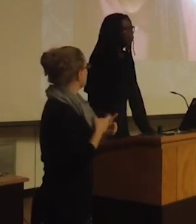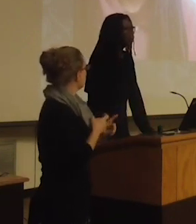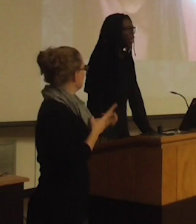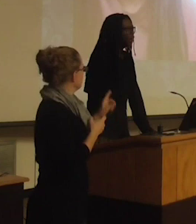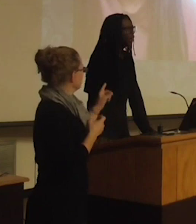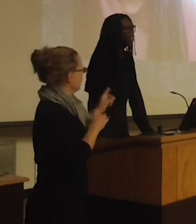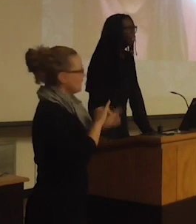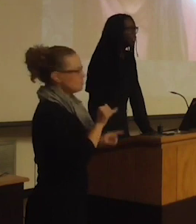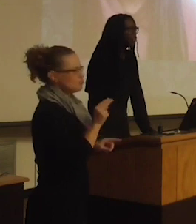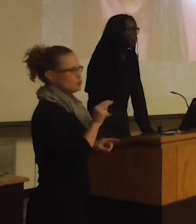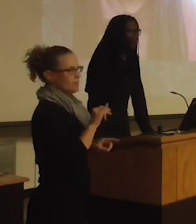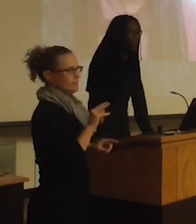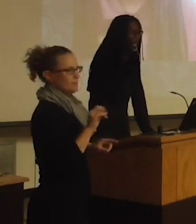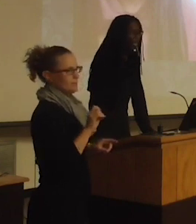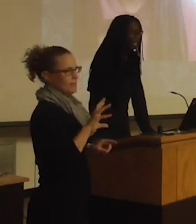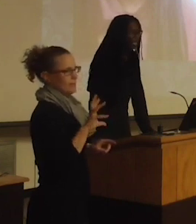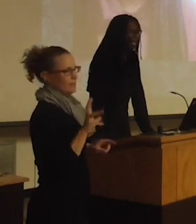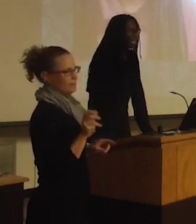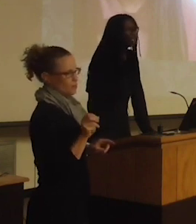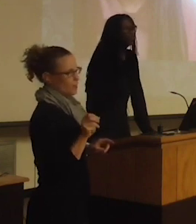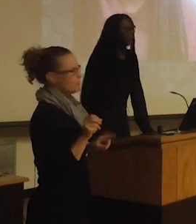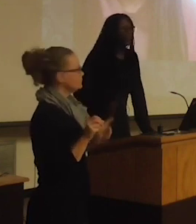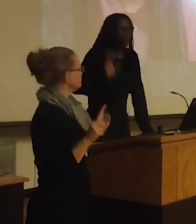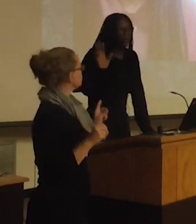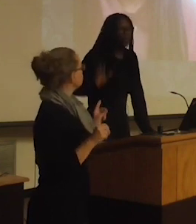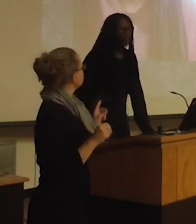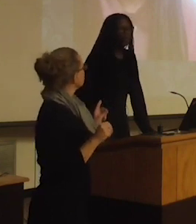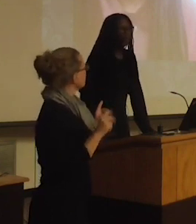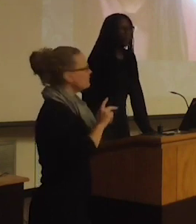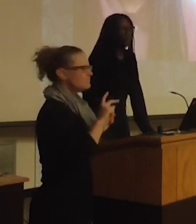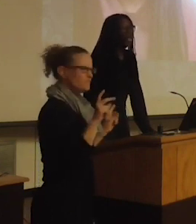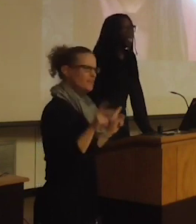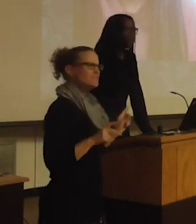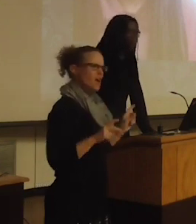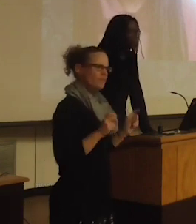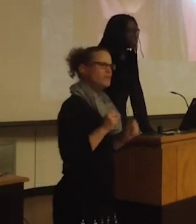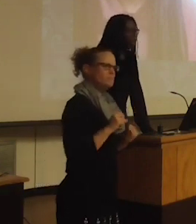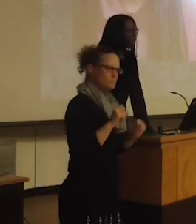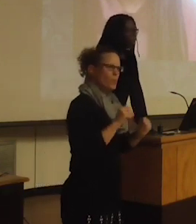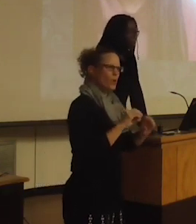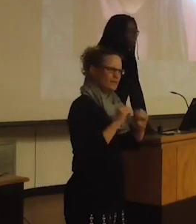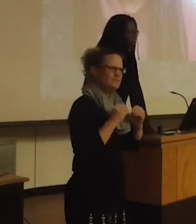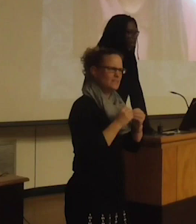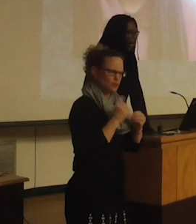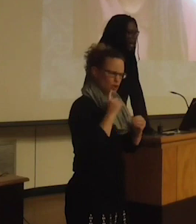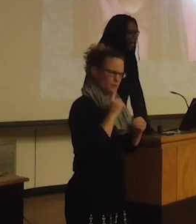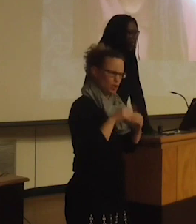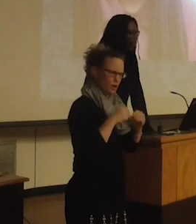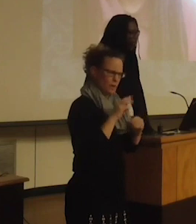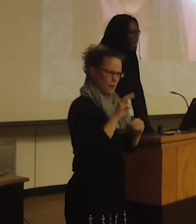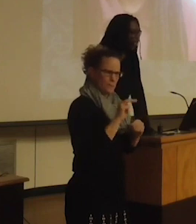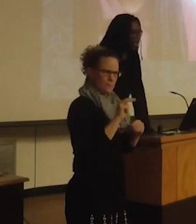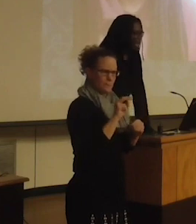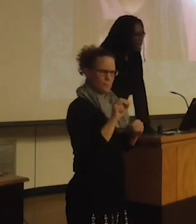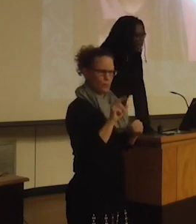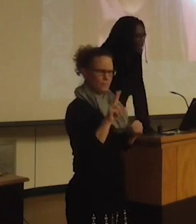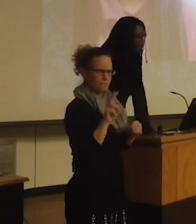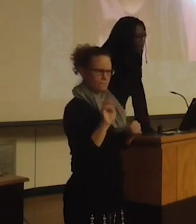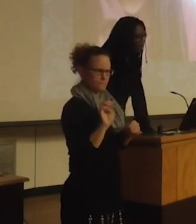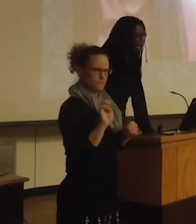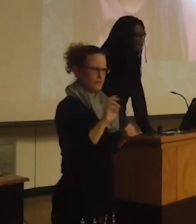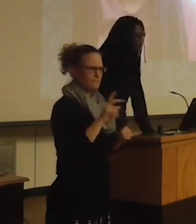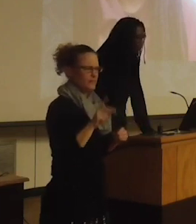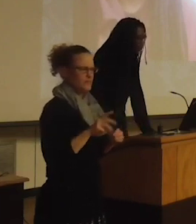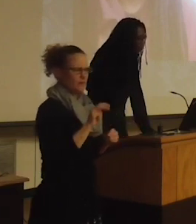Africa, who is part of the Philadelphia Move organization. And some of you who have heard me speak before have heard me talk about Move. This quote actually says,